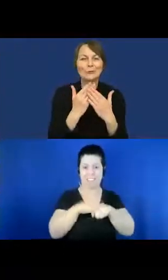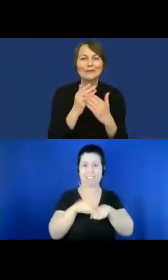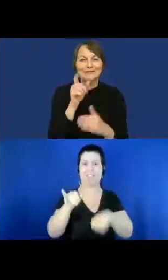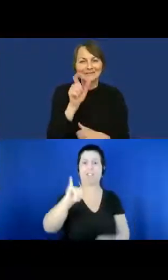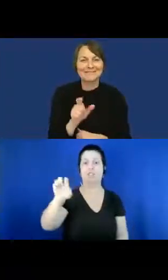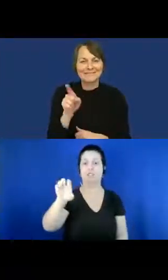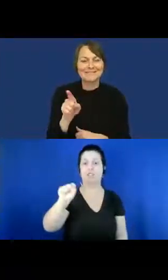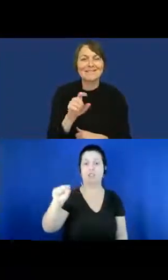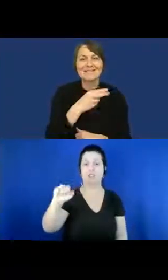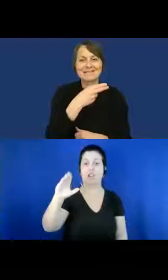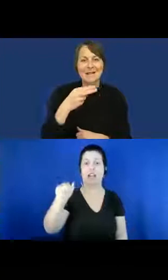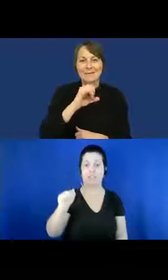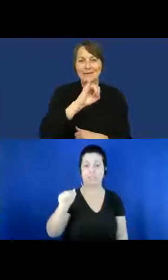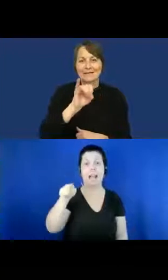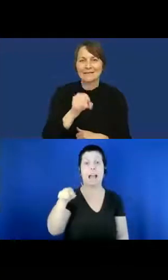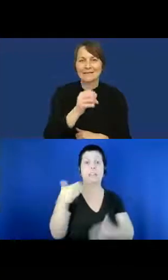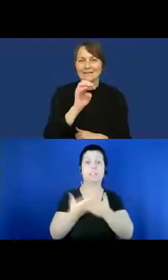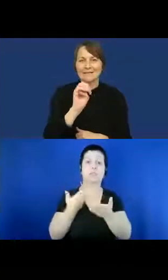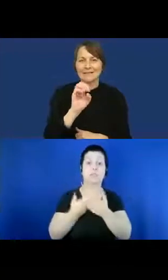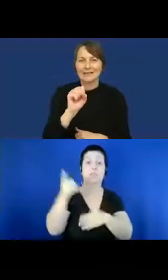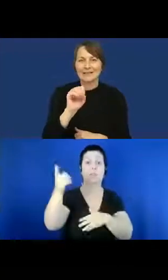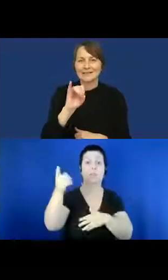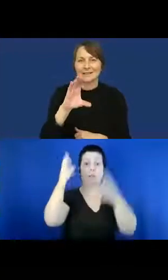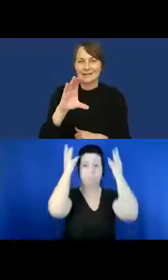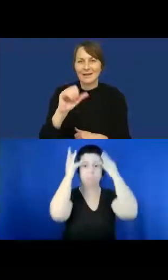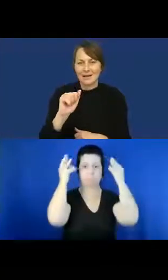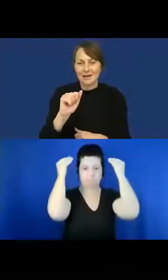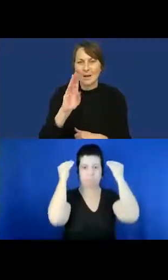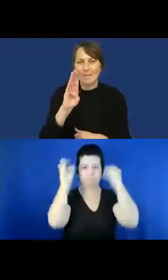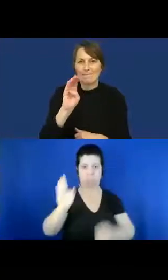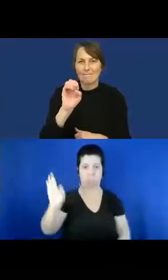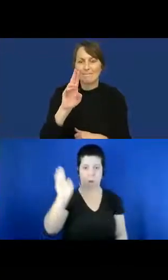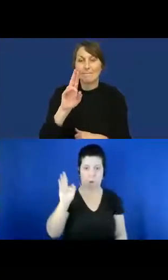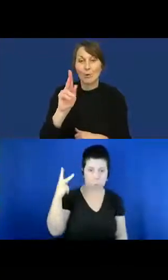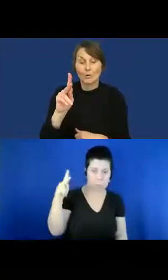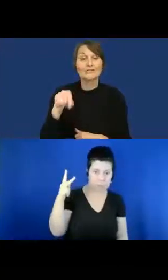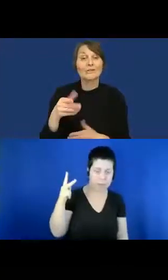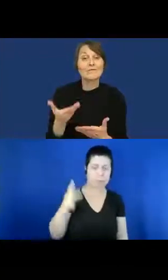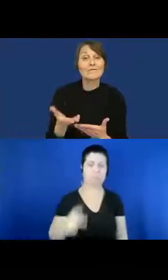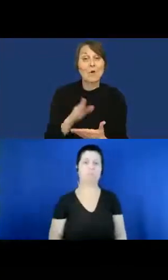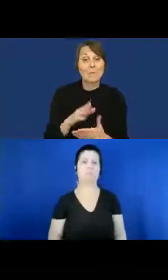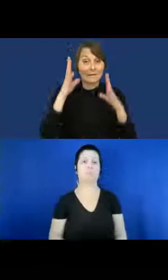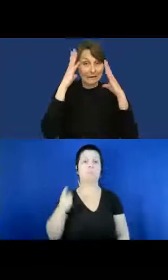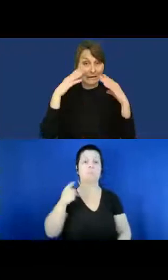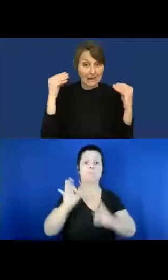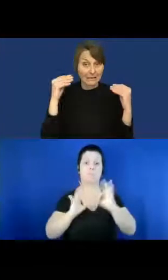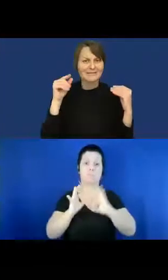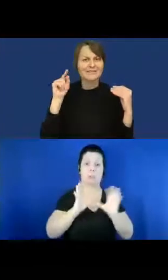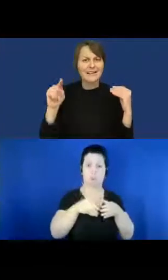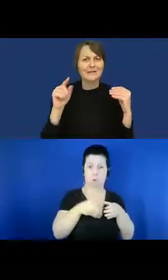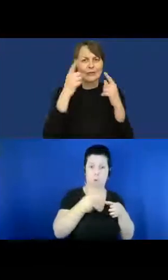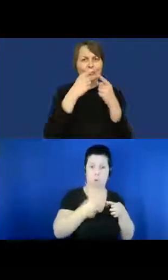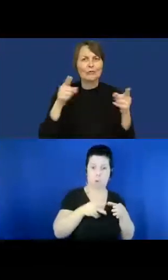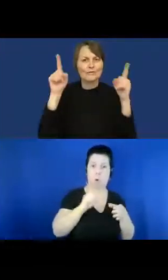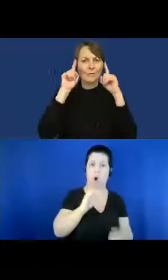a student from the University of Twente in the Netherlands. And this project is a collaboration between our team at